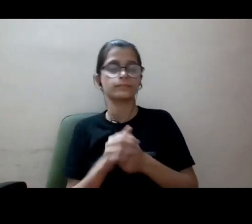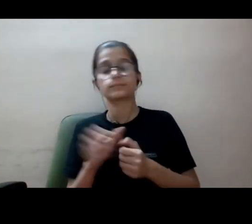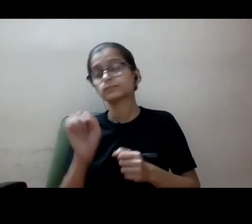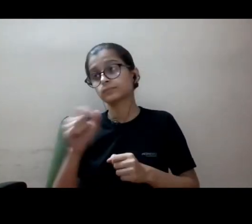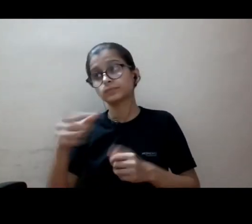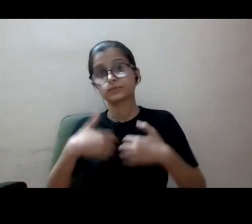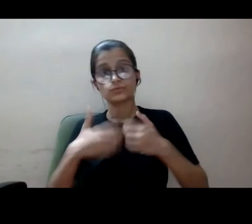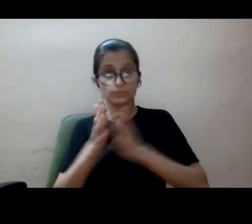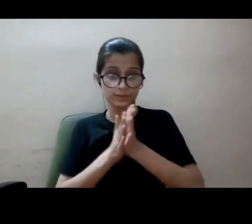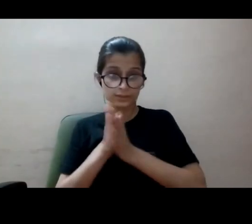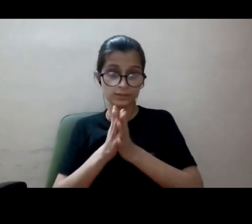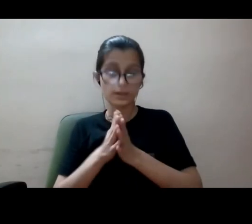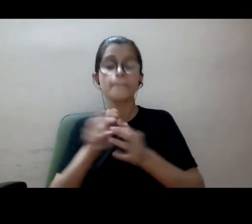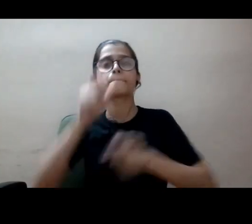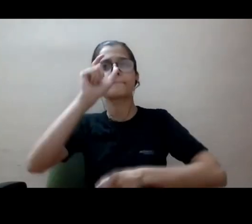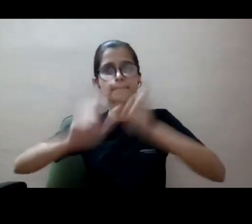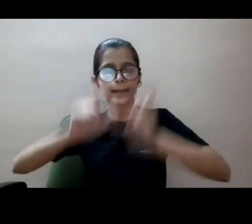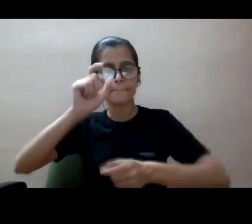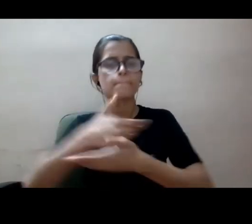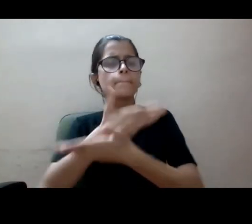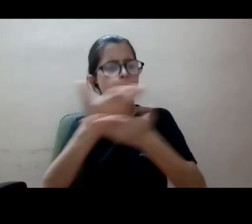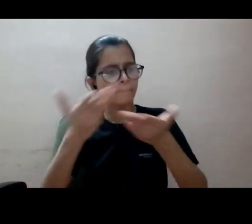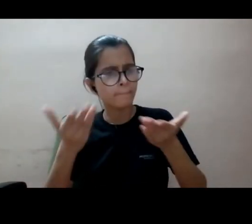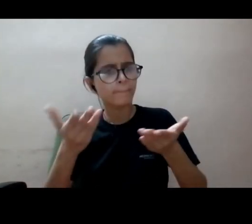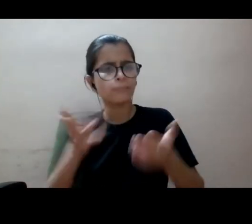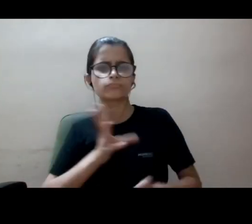know, people generally feel